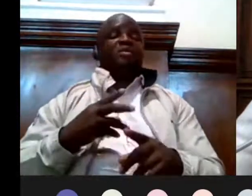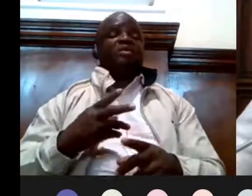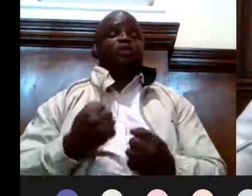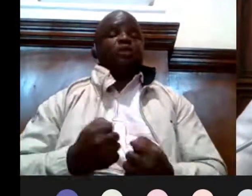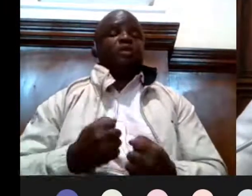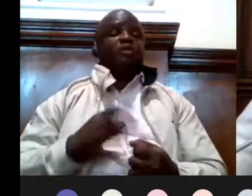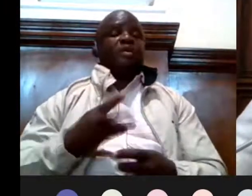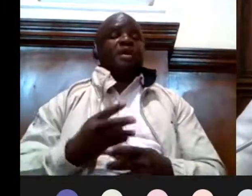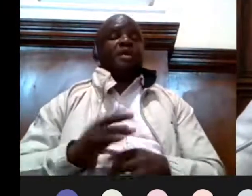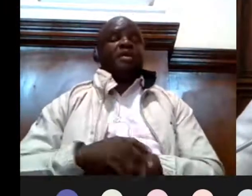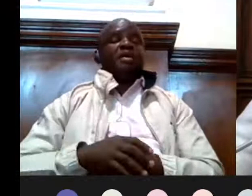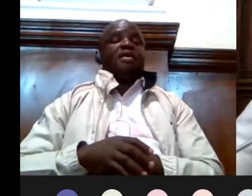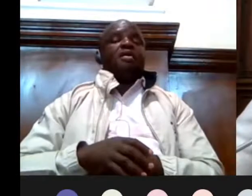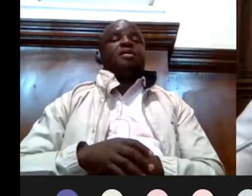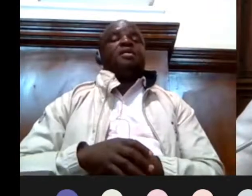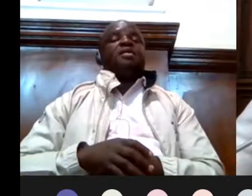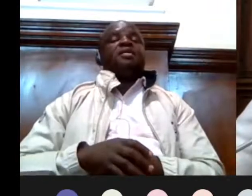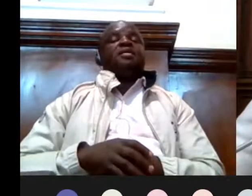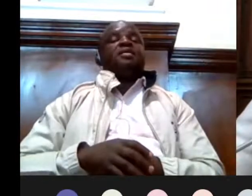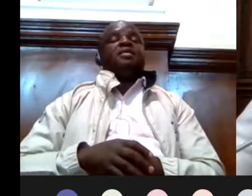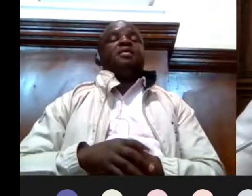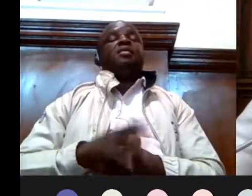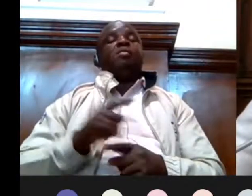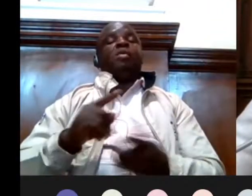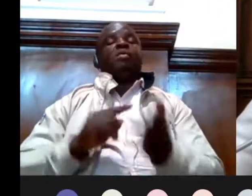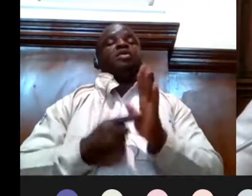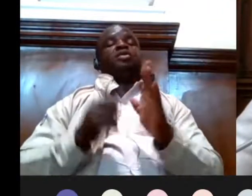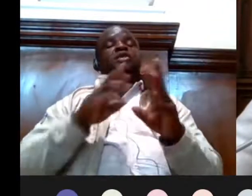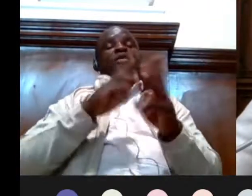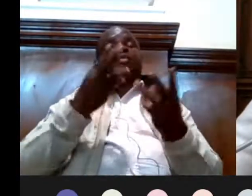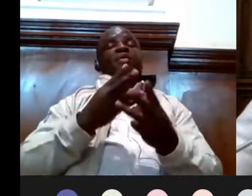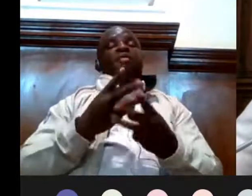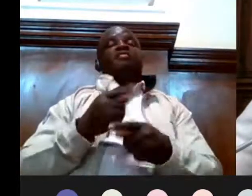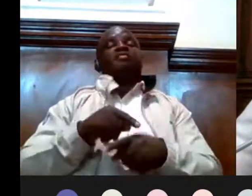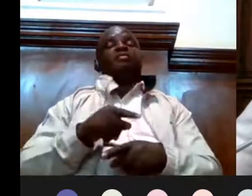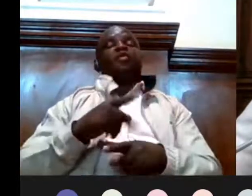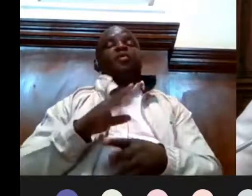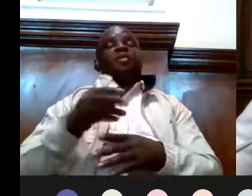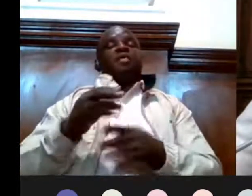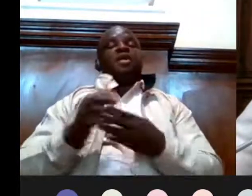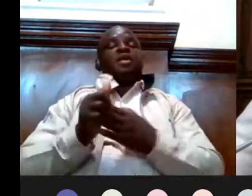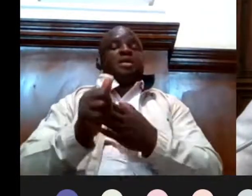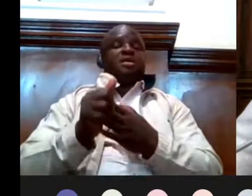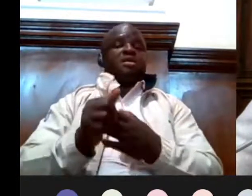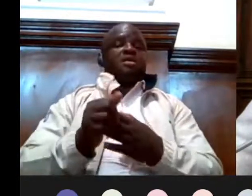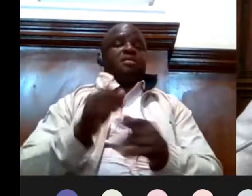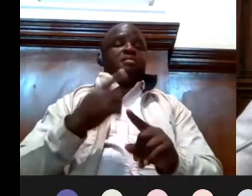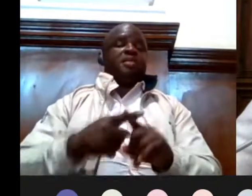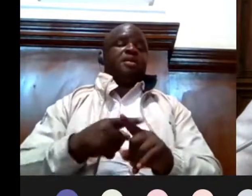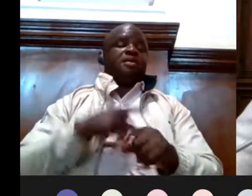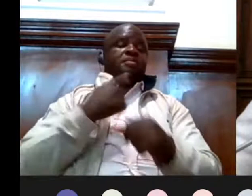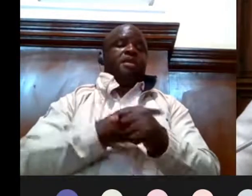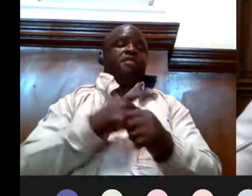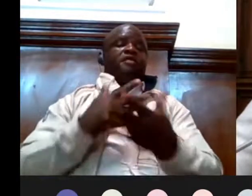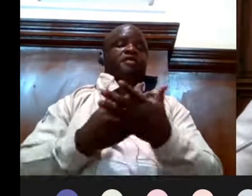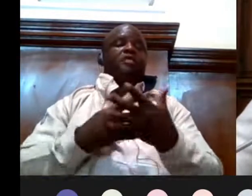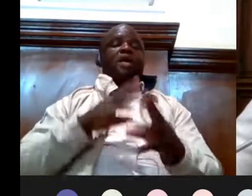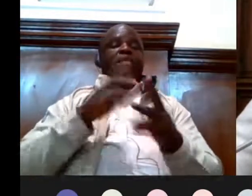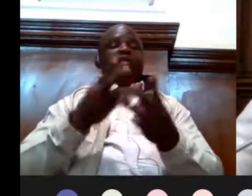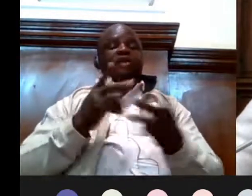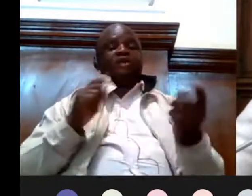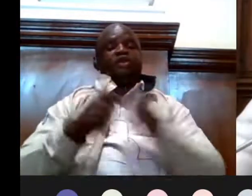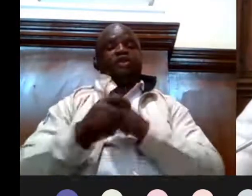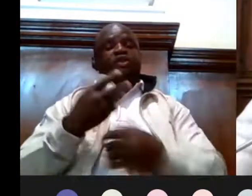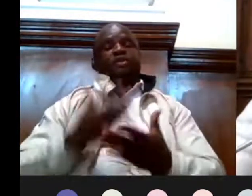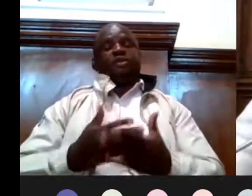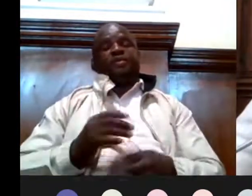who prove to the nation and the world that women have exceptional leadership qualities and the power to change the